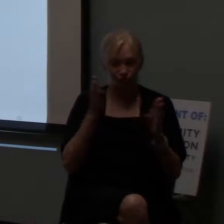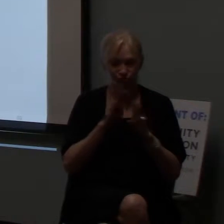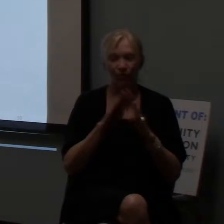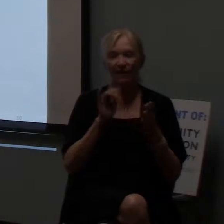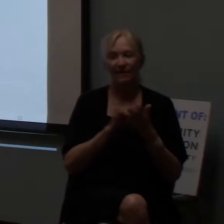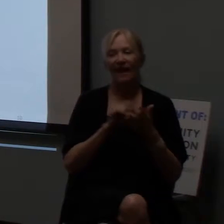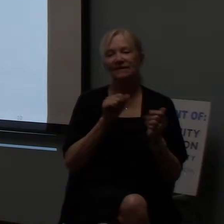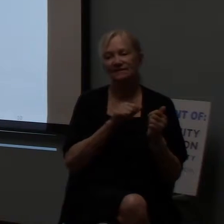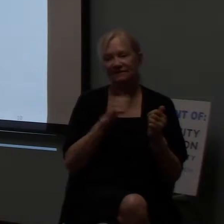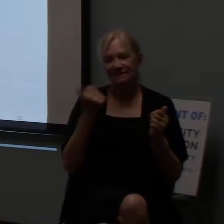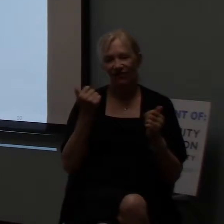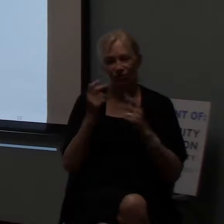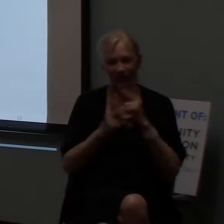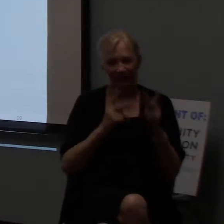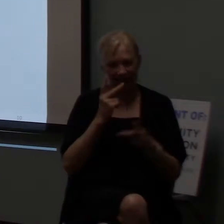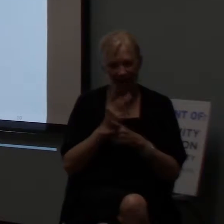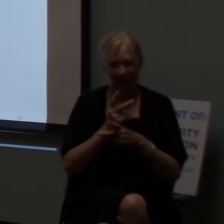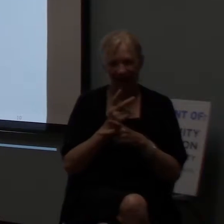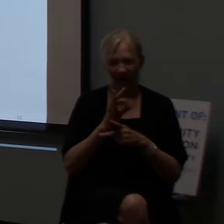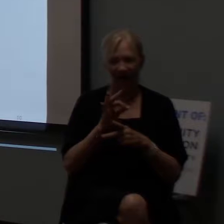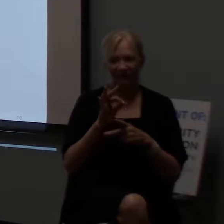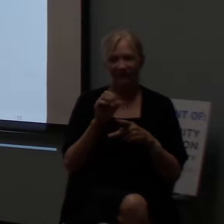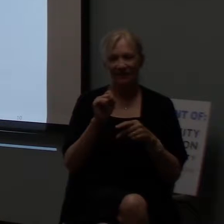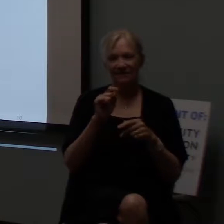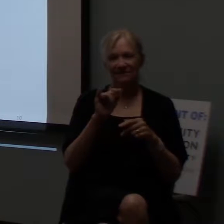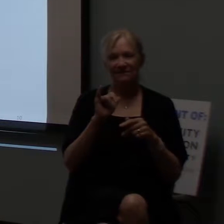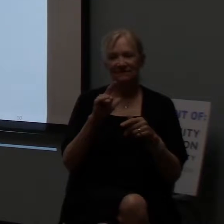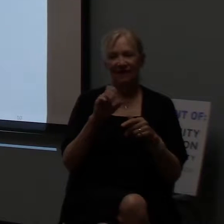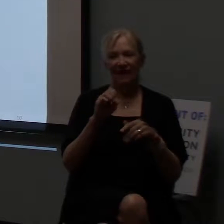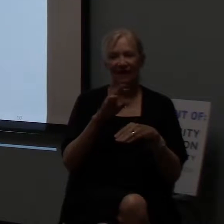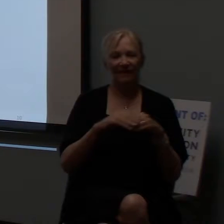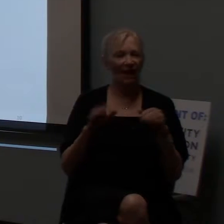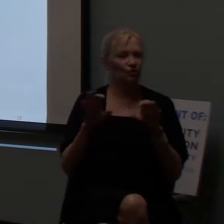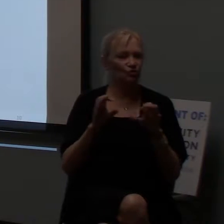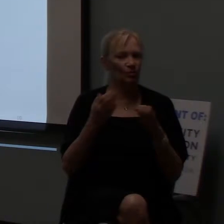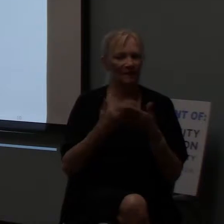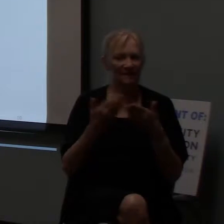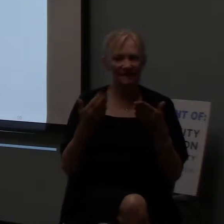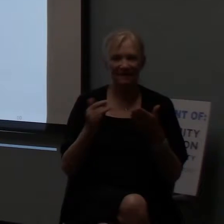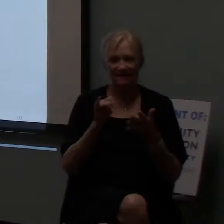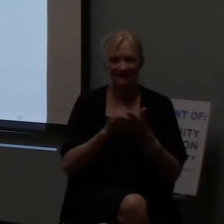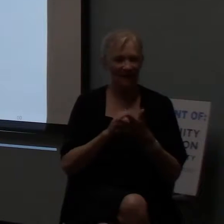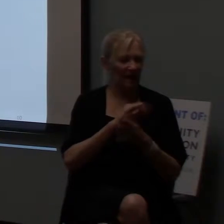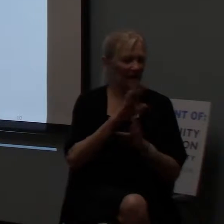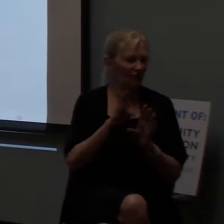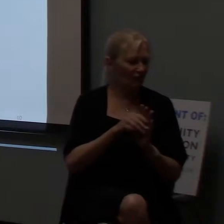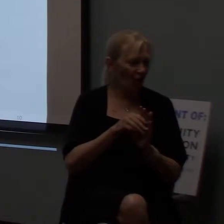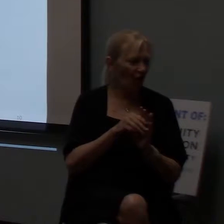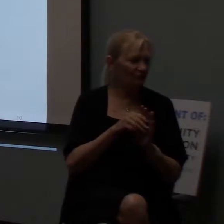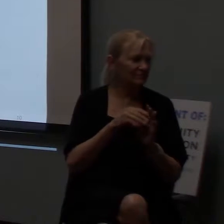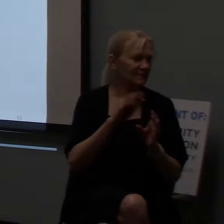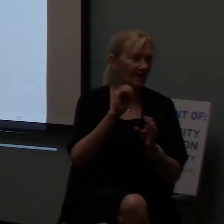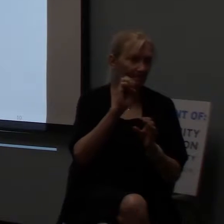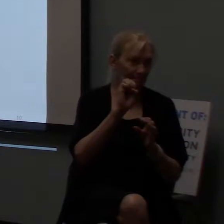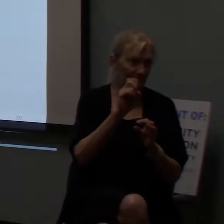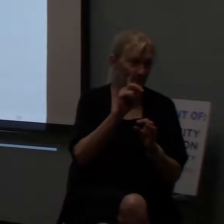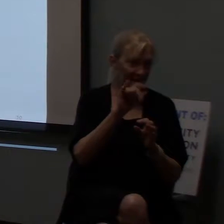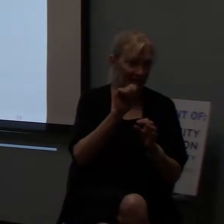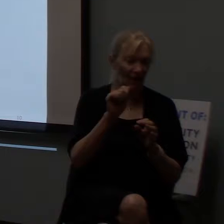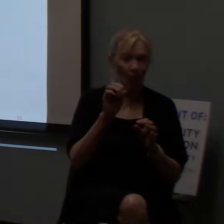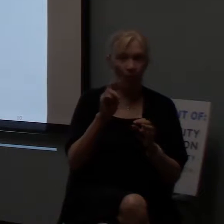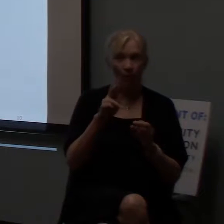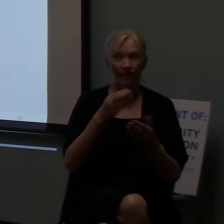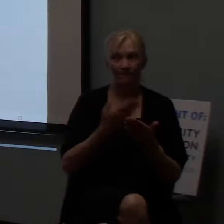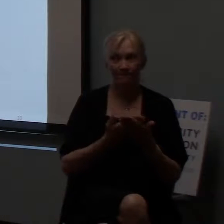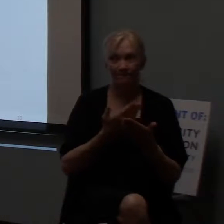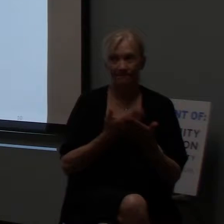different form of campaigning style than doing things that involve media and might involve money. So some